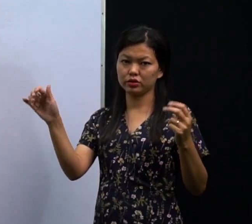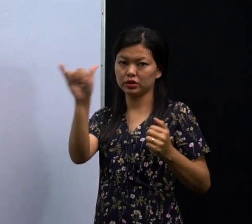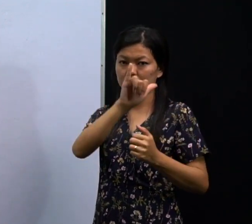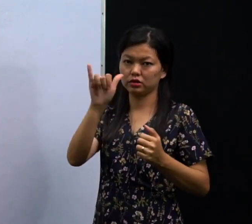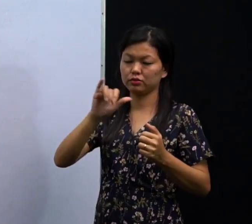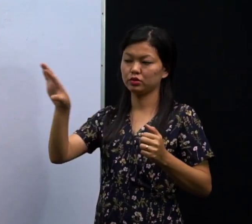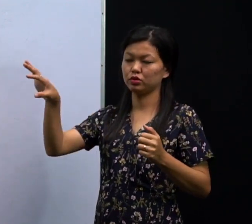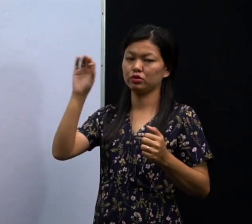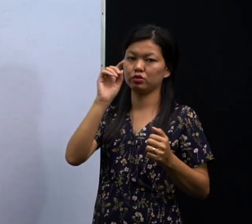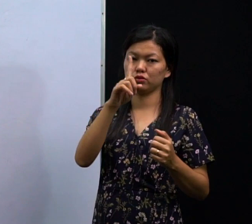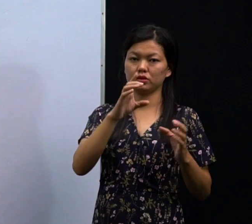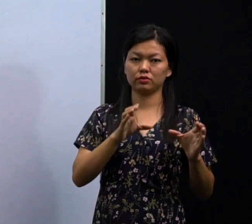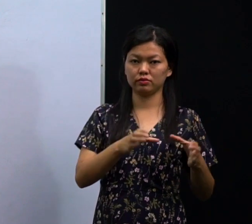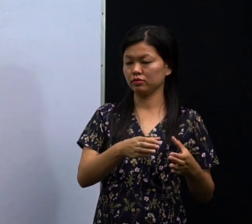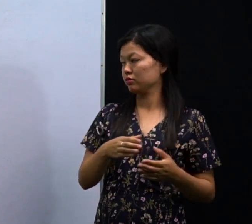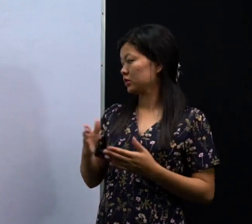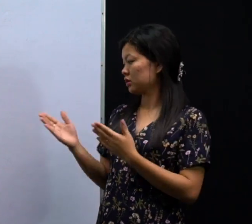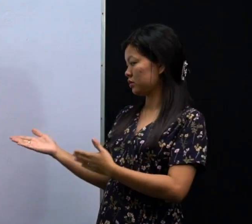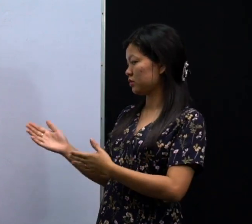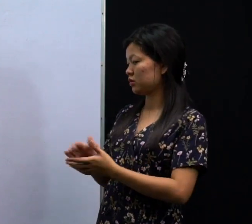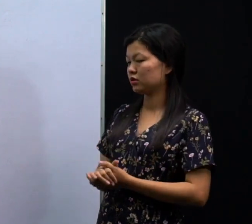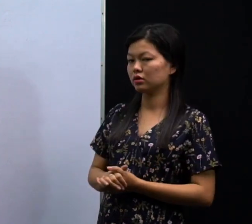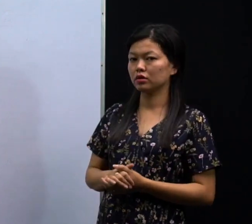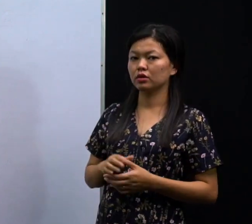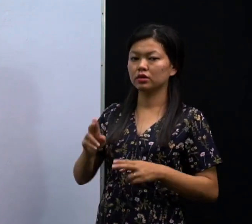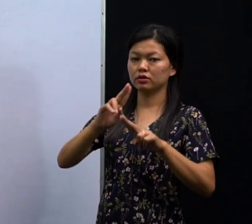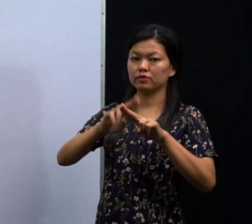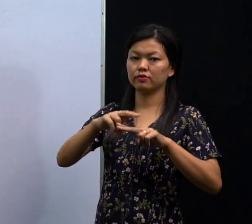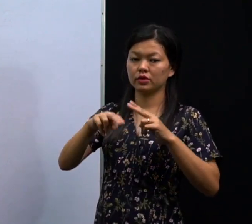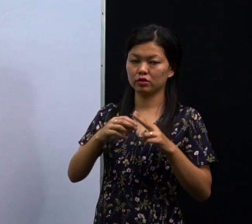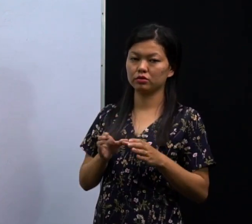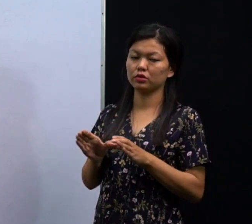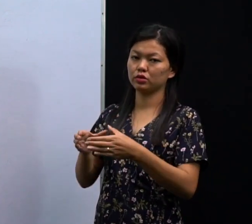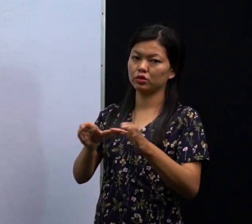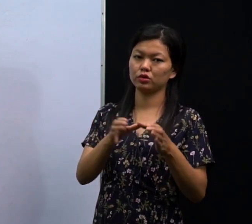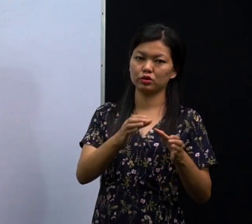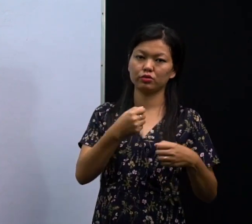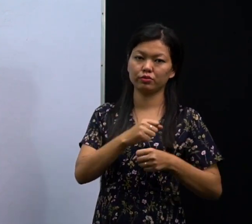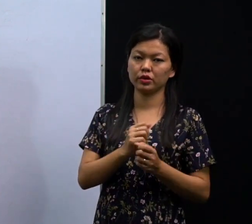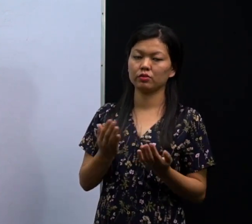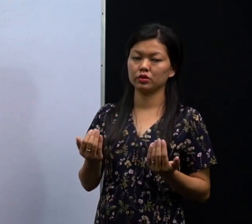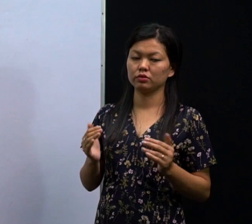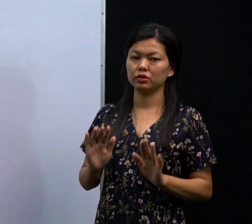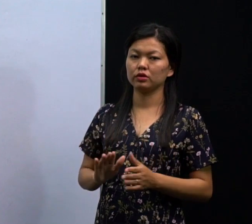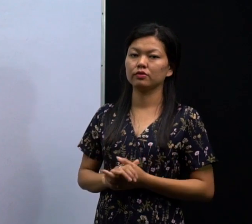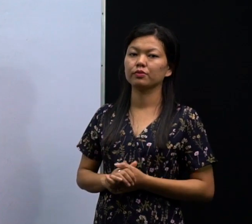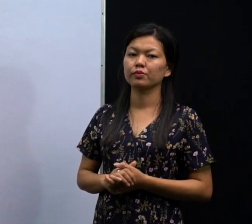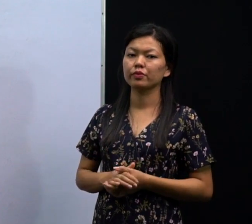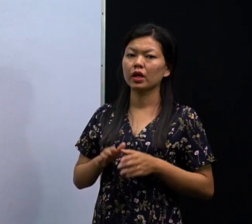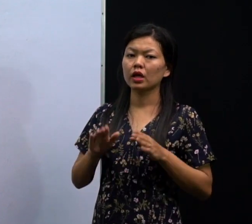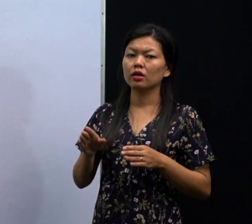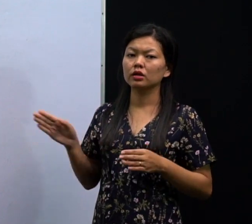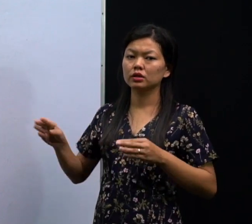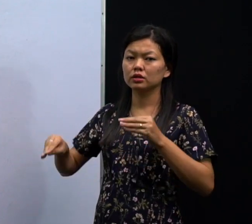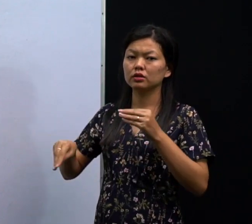also you can do the factorize by grouping. Clear? Then we will come to the applying formula. How to make a